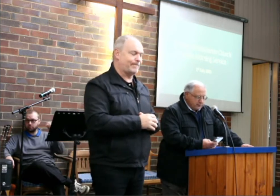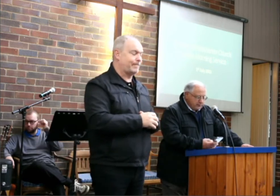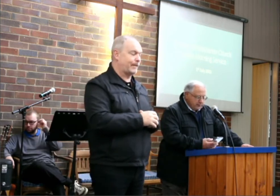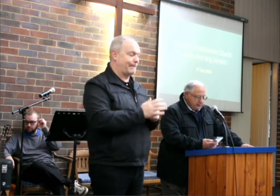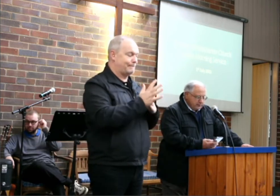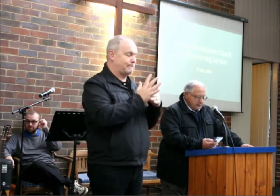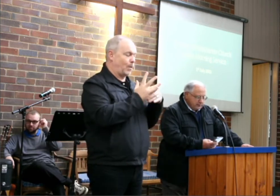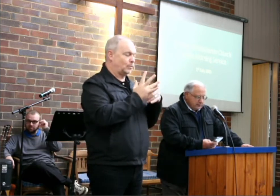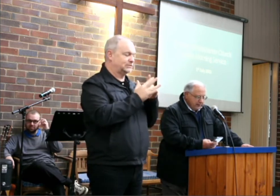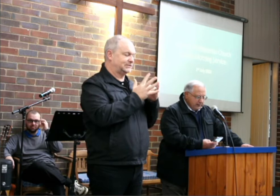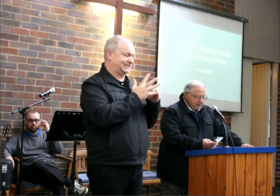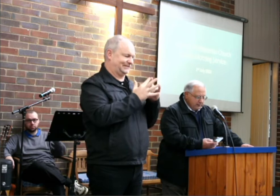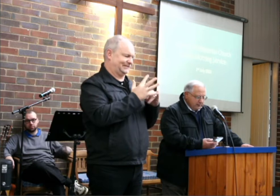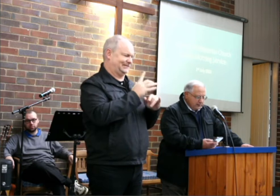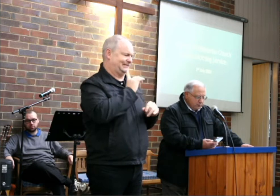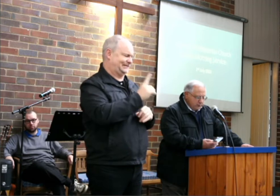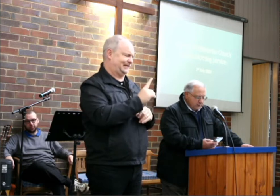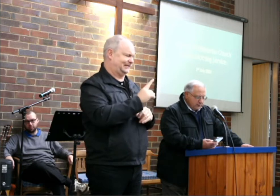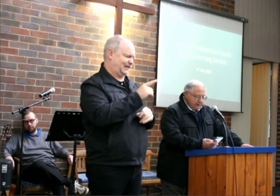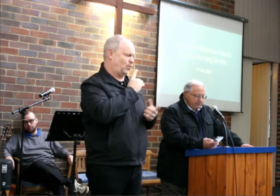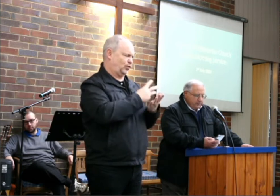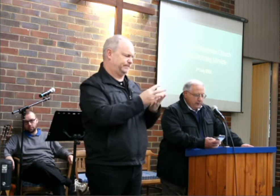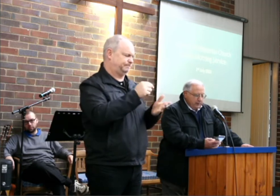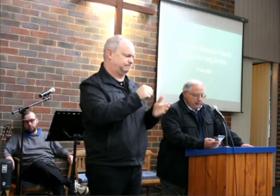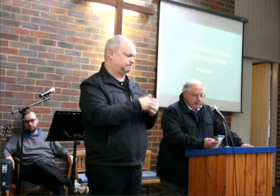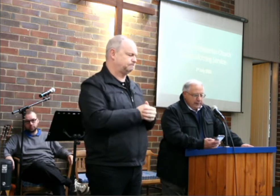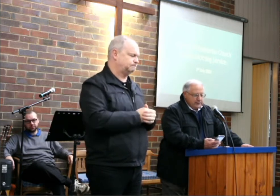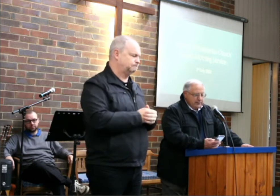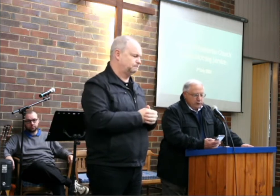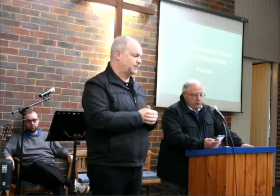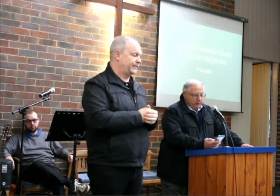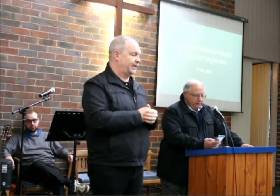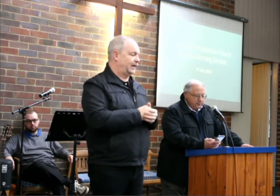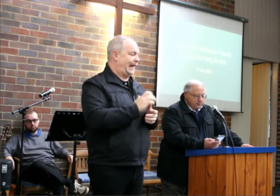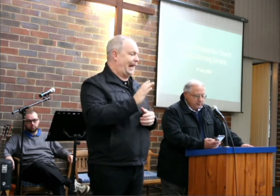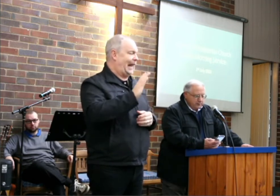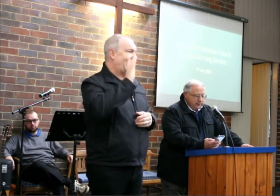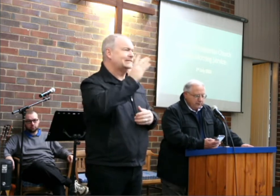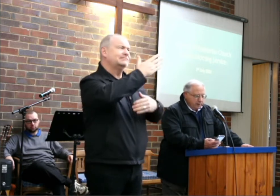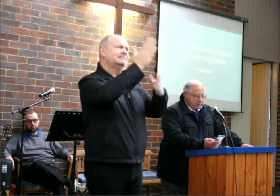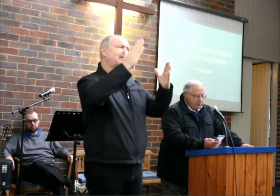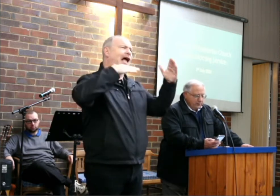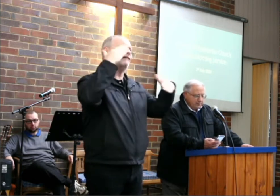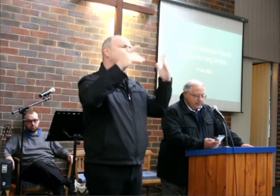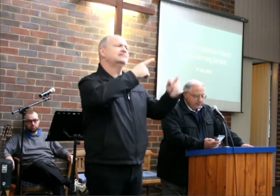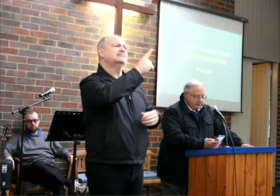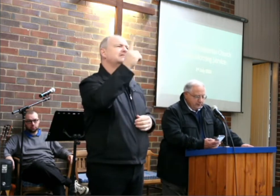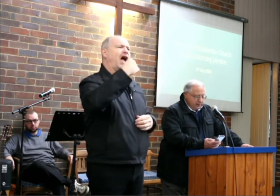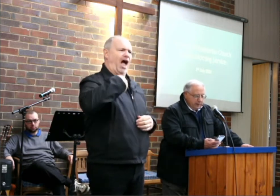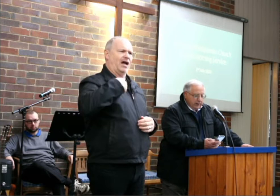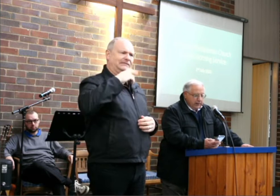Moses is saying these words. Listen, you heavens, and I will